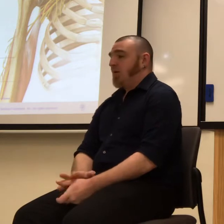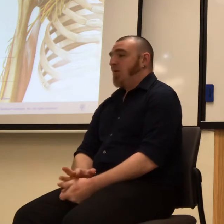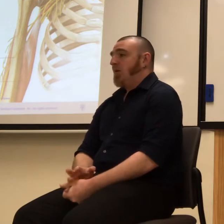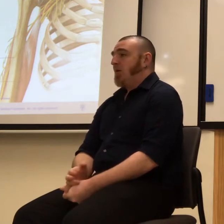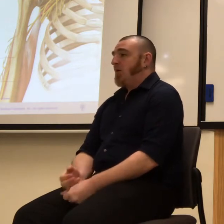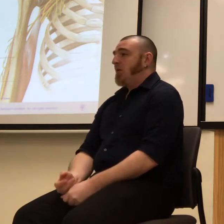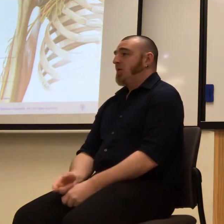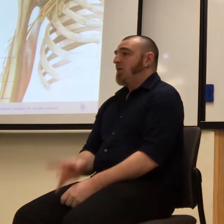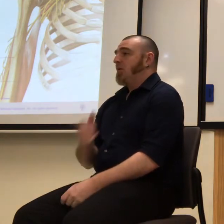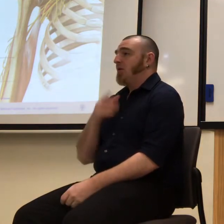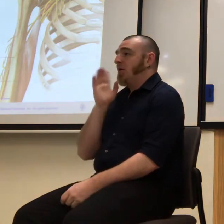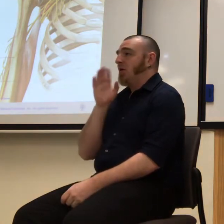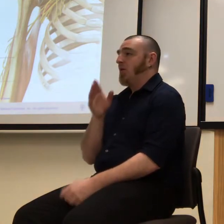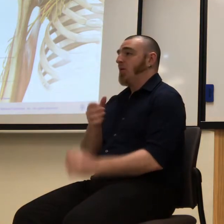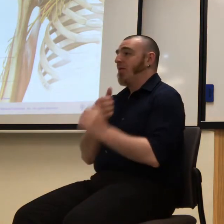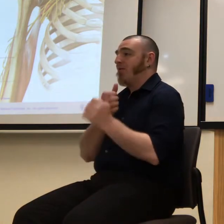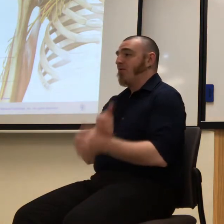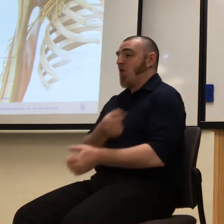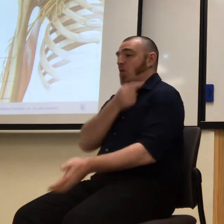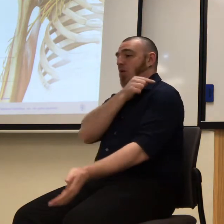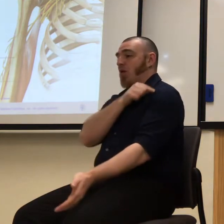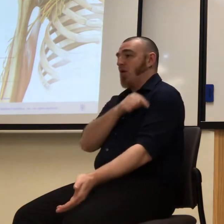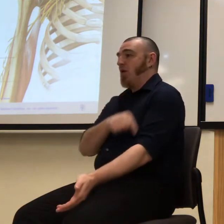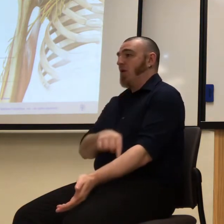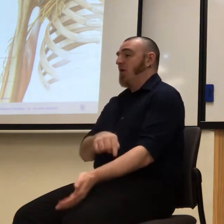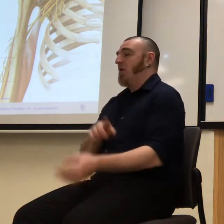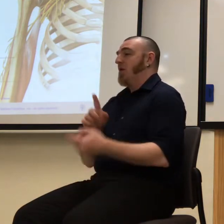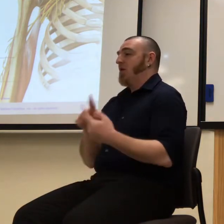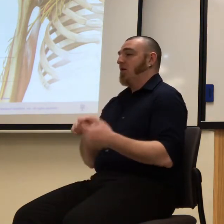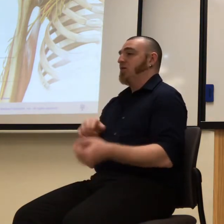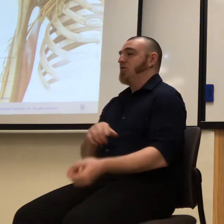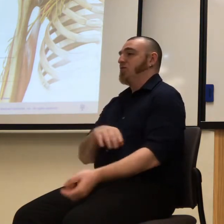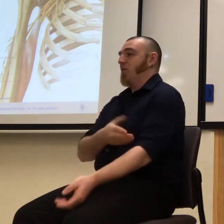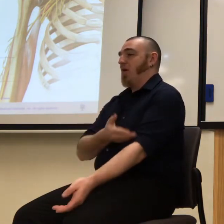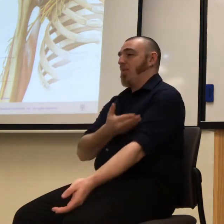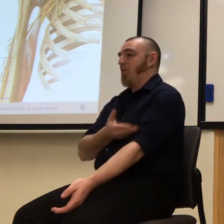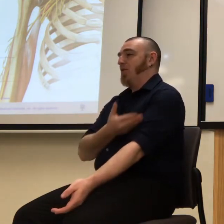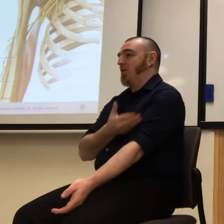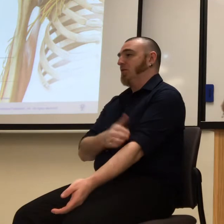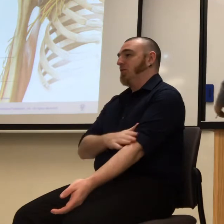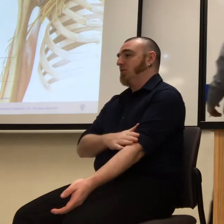We're going to follow the radial nerve all the way down the upper extremity.